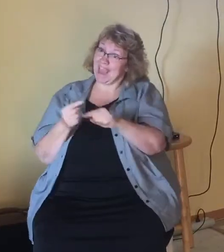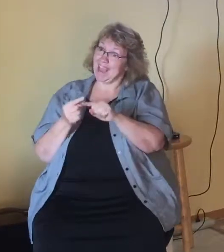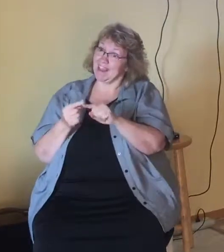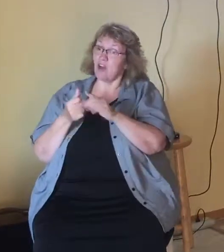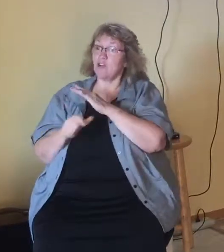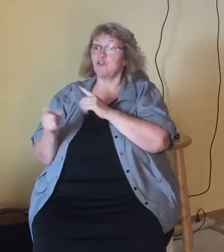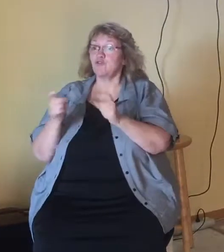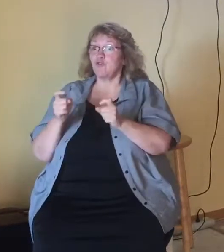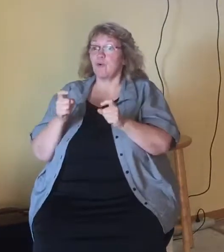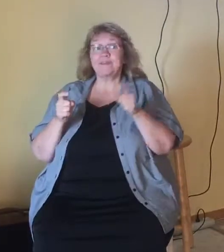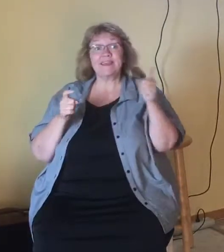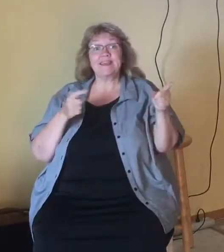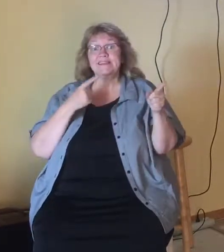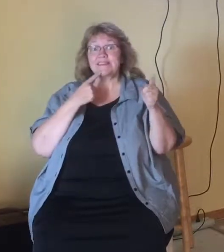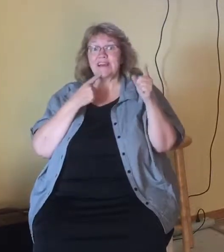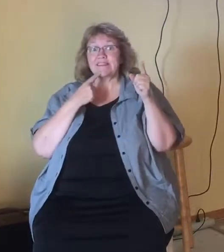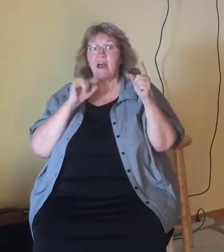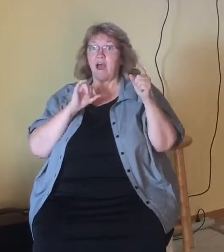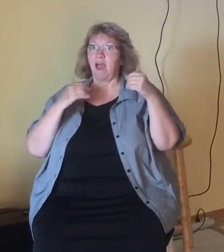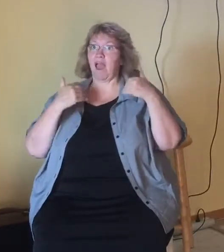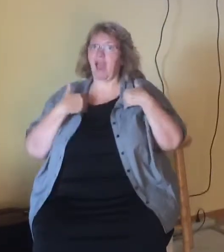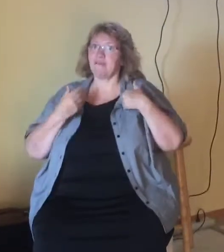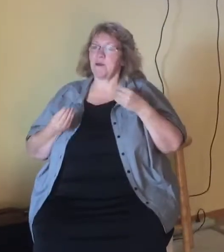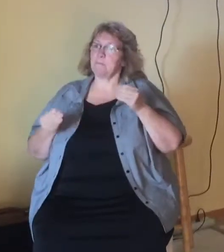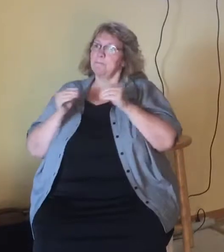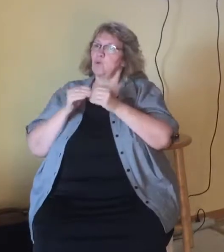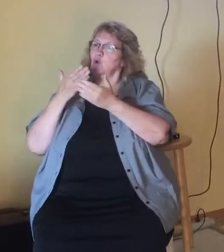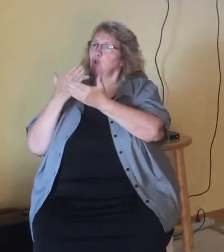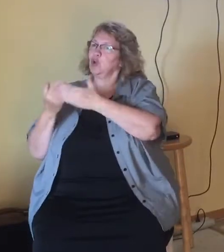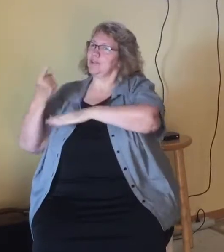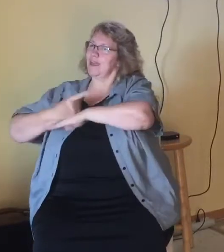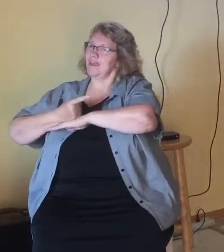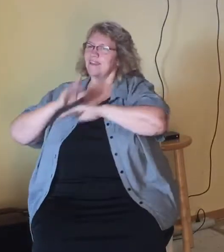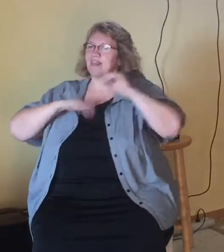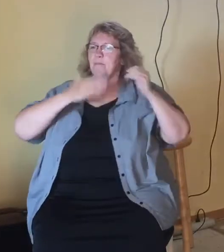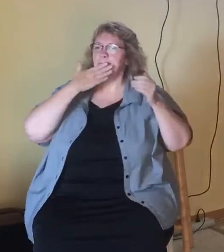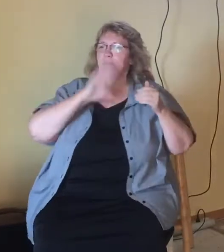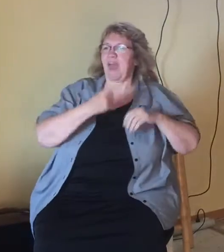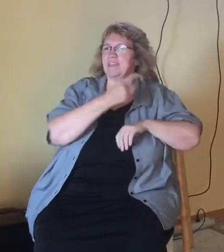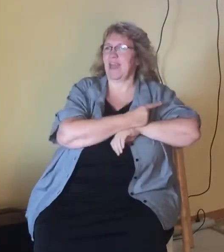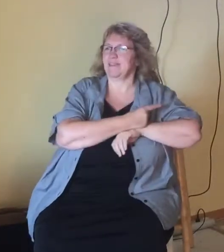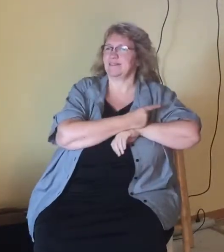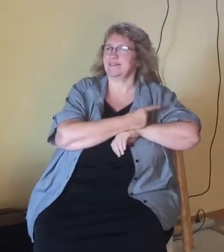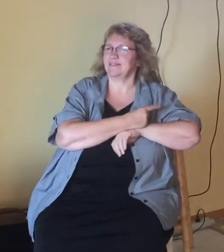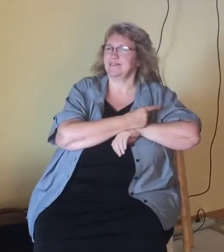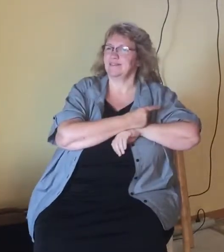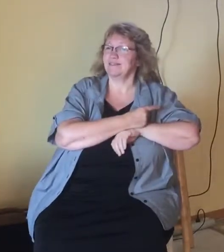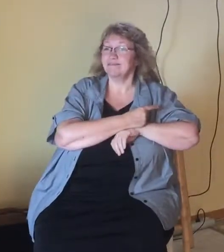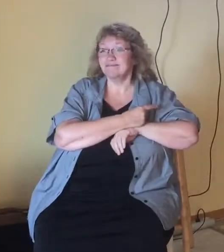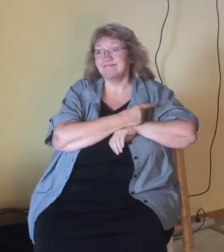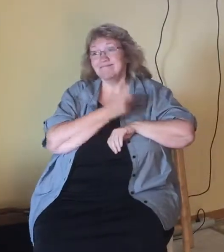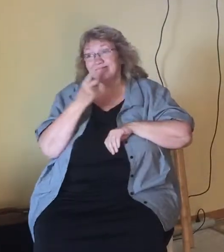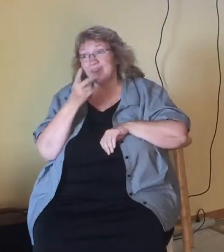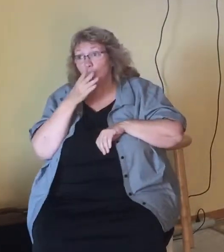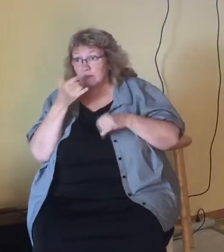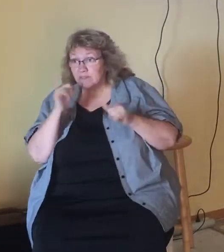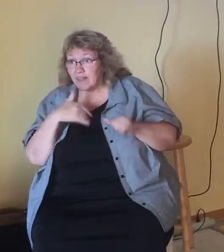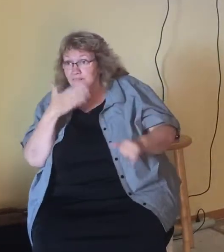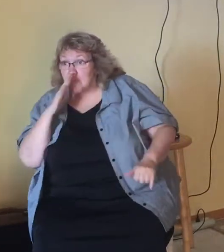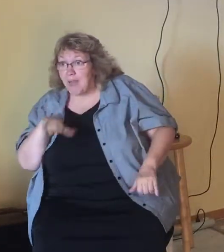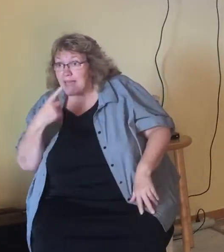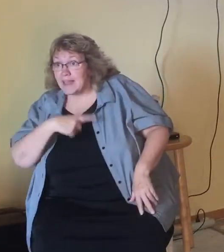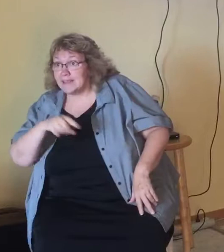what he says. He says, I have more good days than bad. And I love that because we're still going to have the bad days, right?